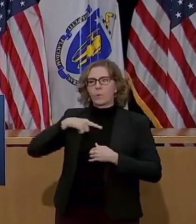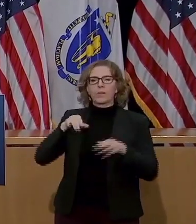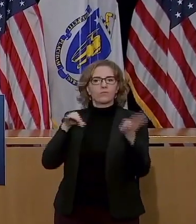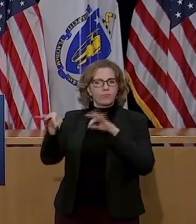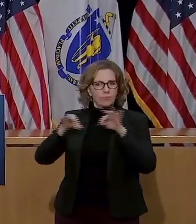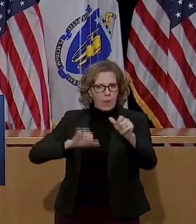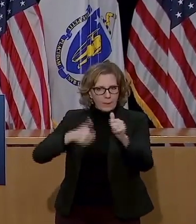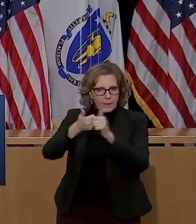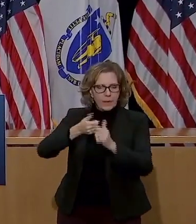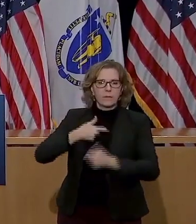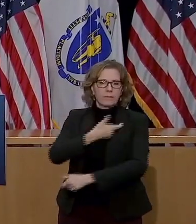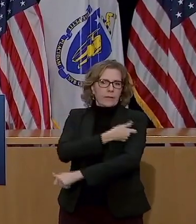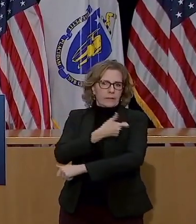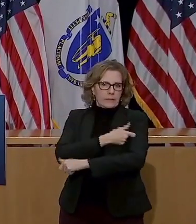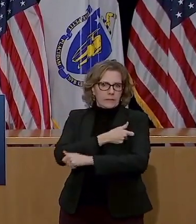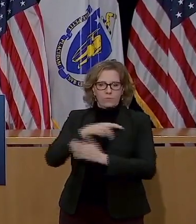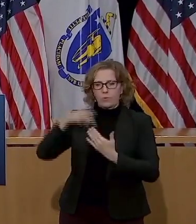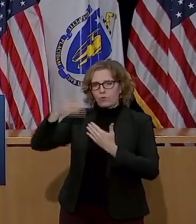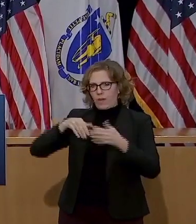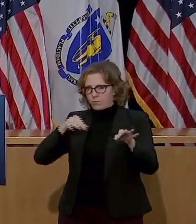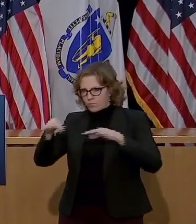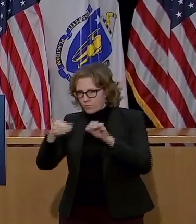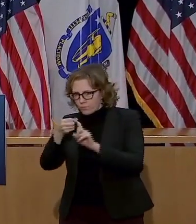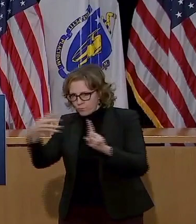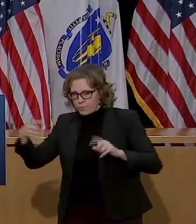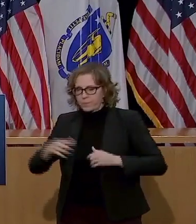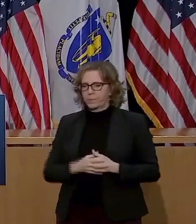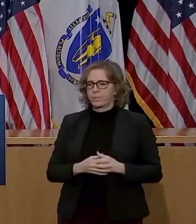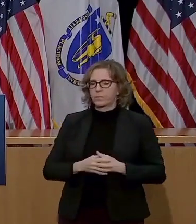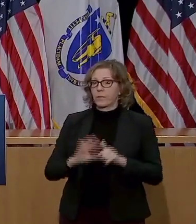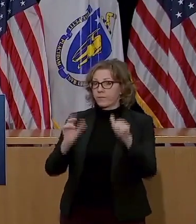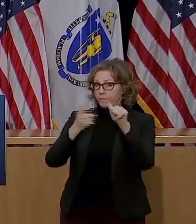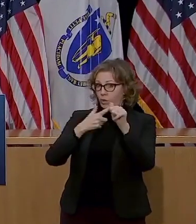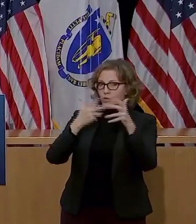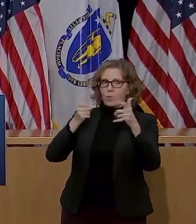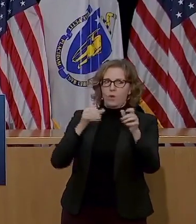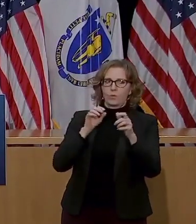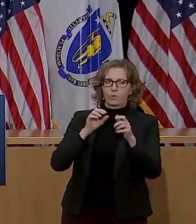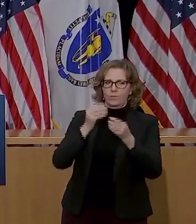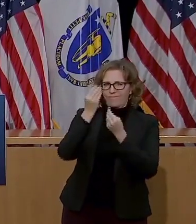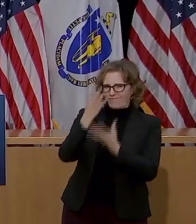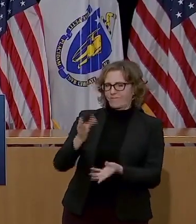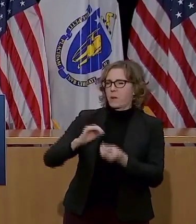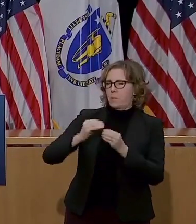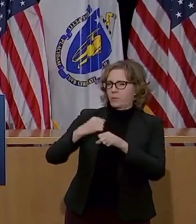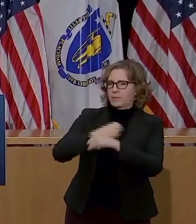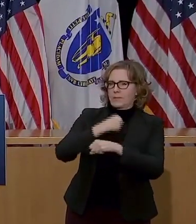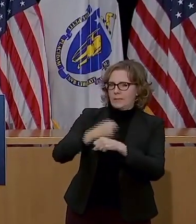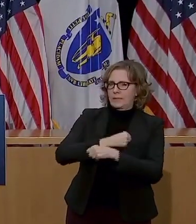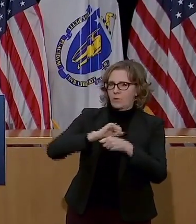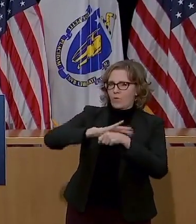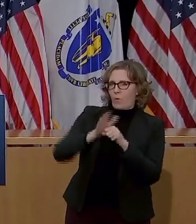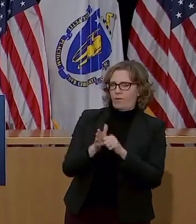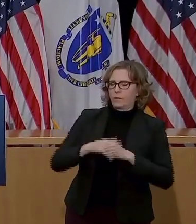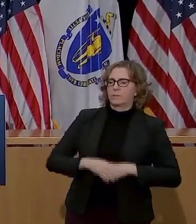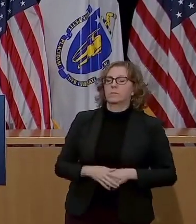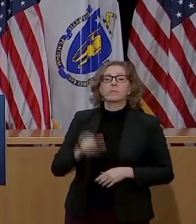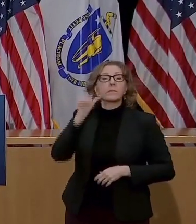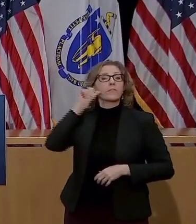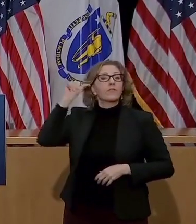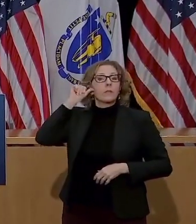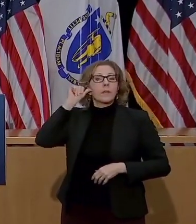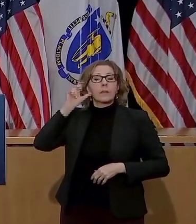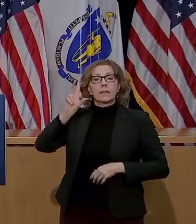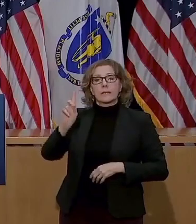here in Massachusetts. But first, I do want to give a quick update on the COVID-19 numbers. Yesterday, the Department of Public